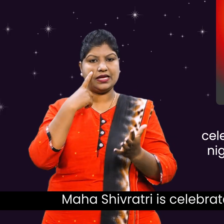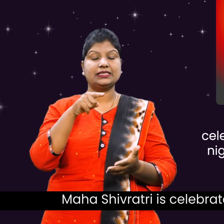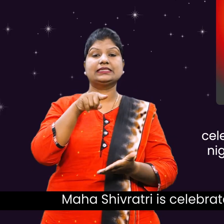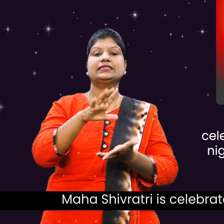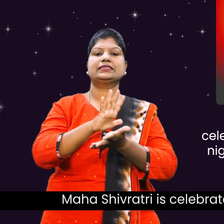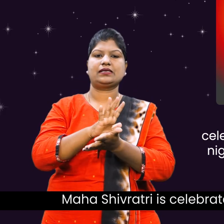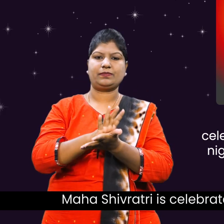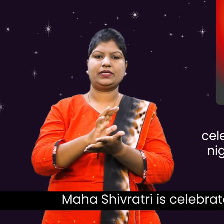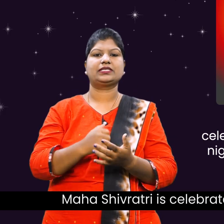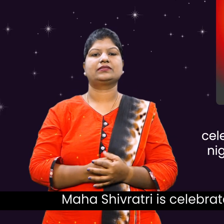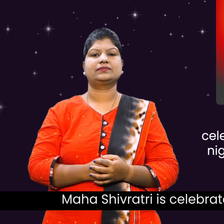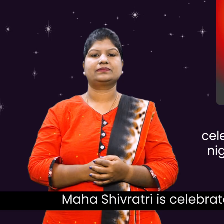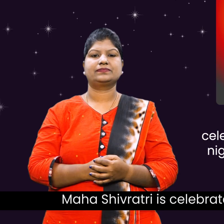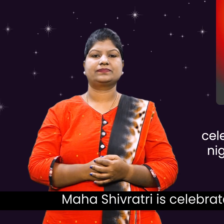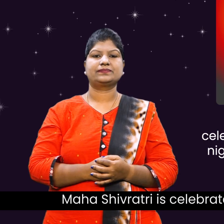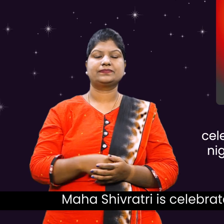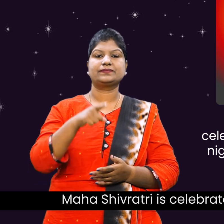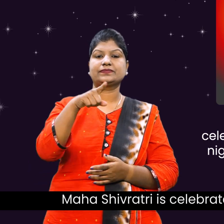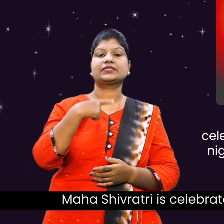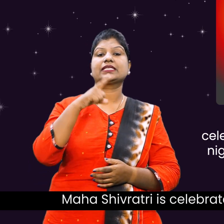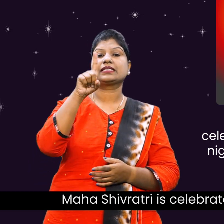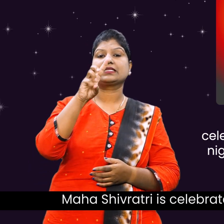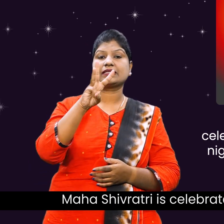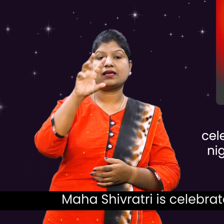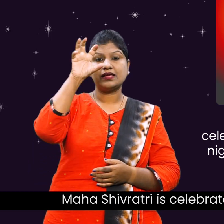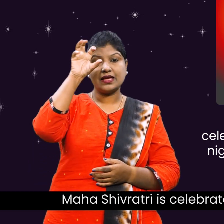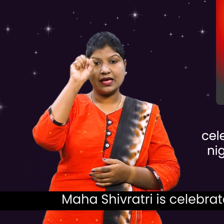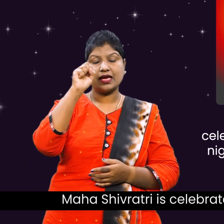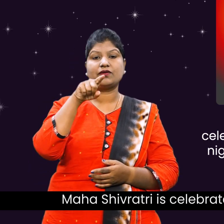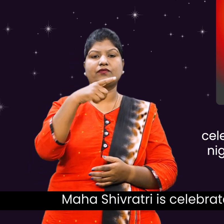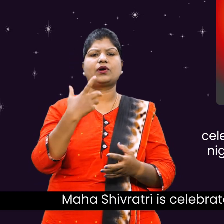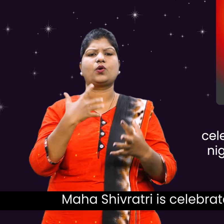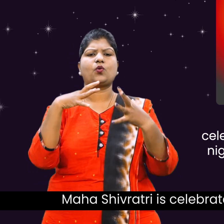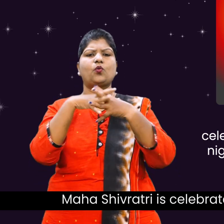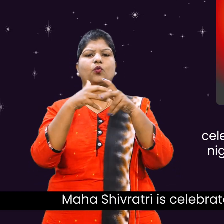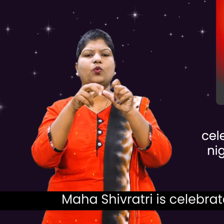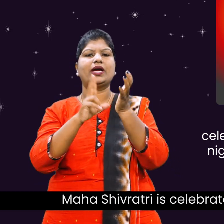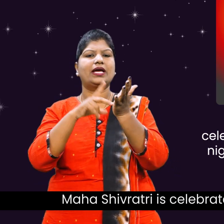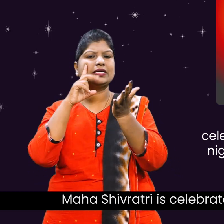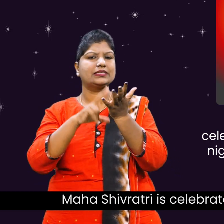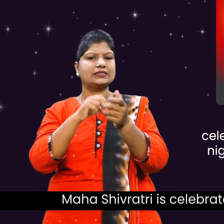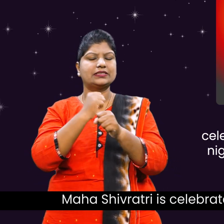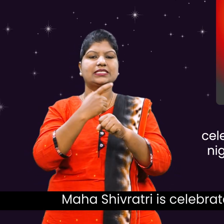is celebrated on 13th night of waning moon.